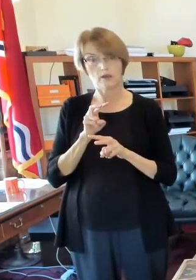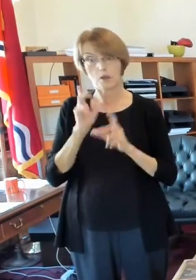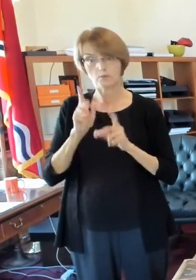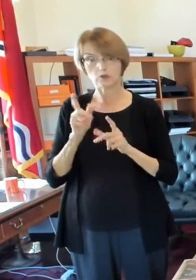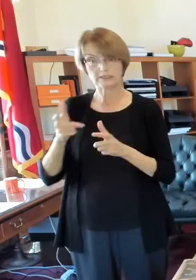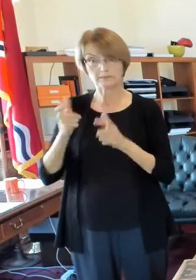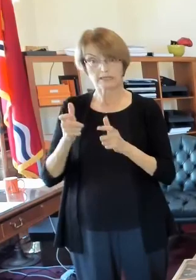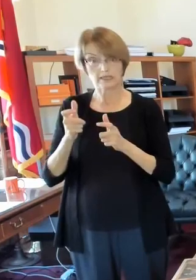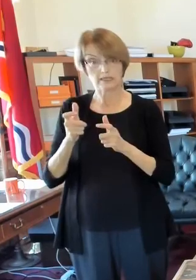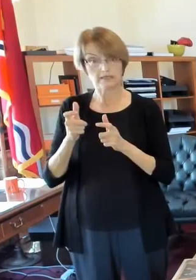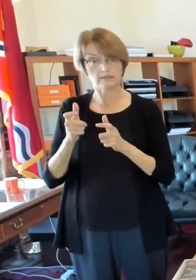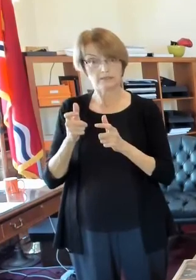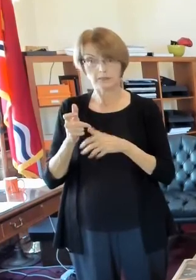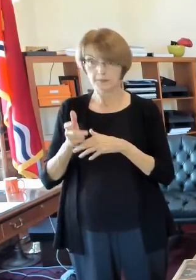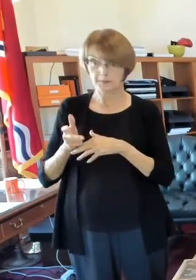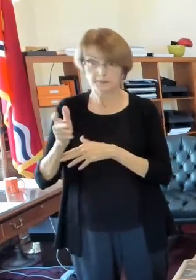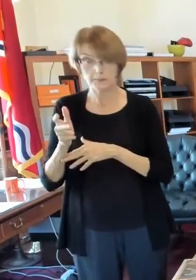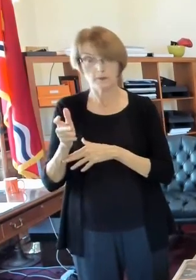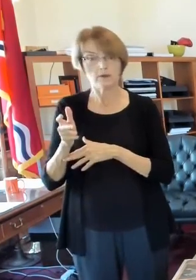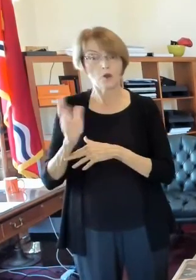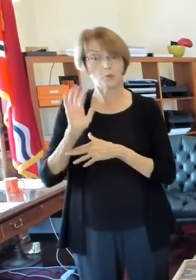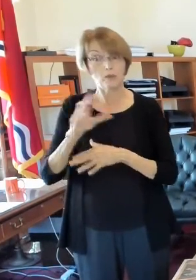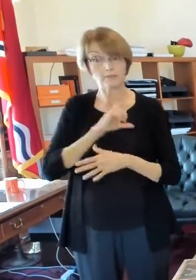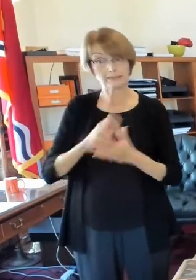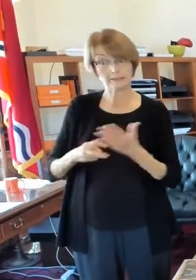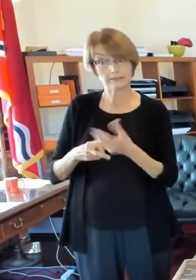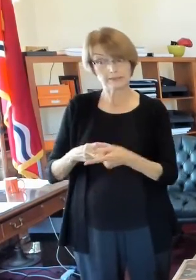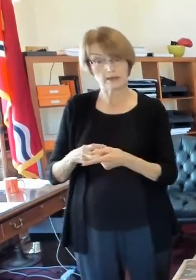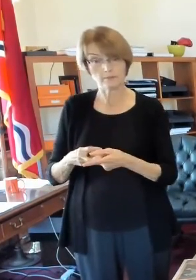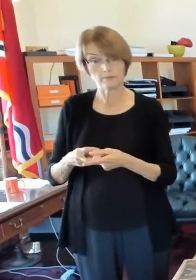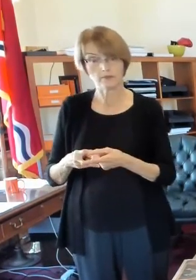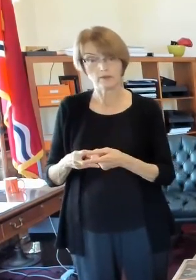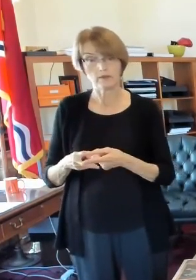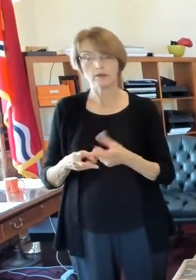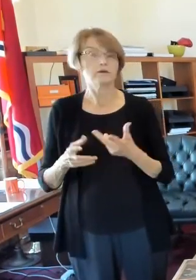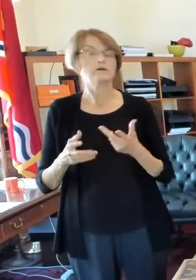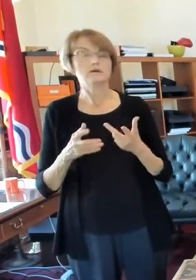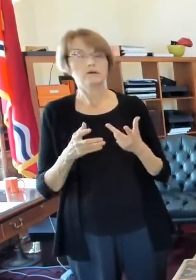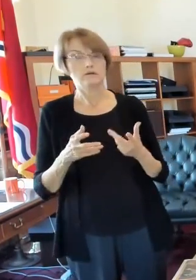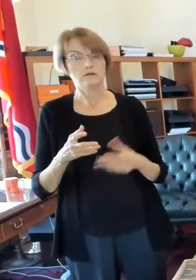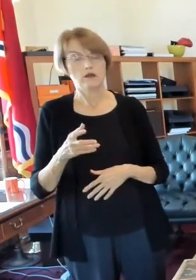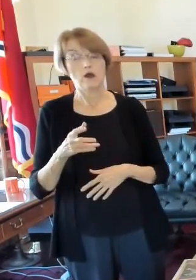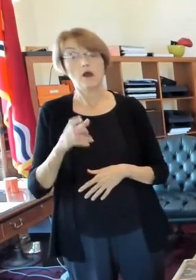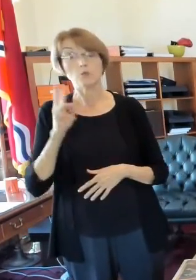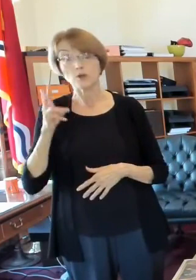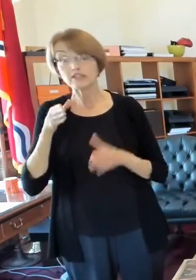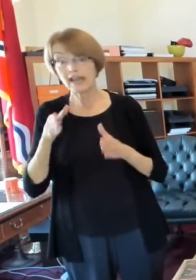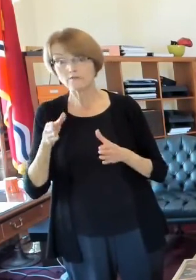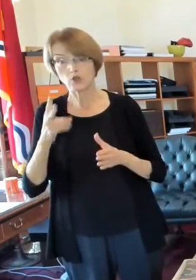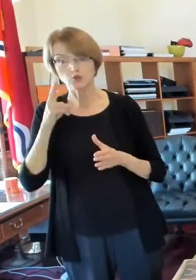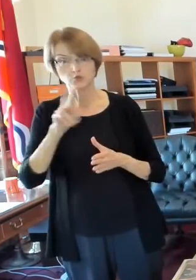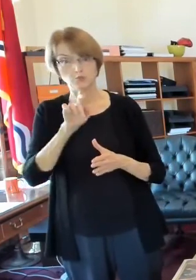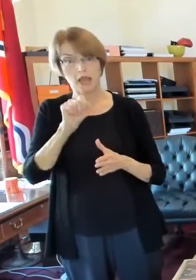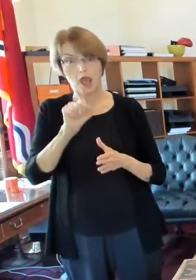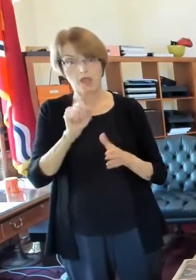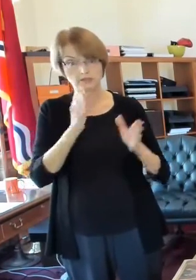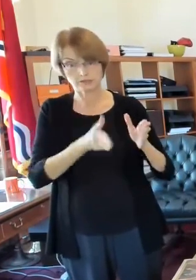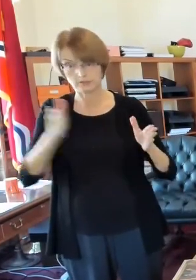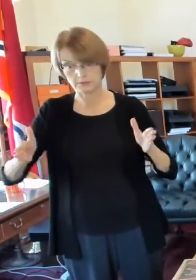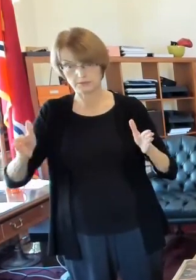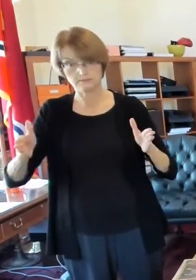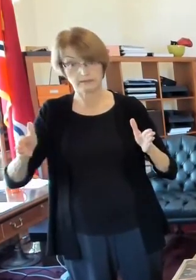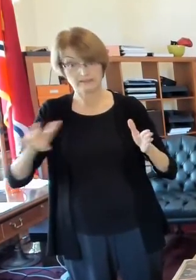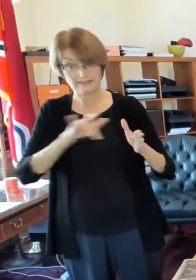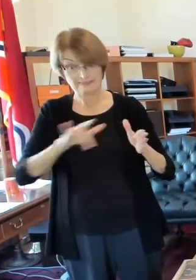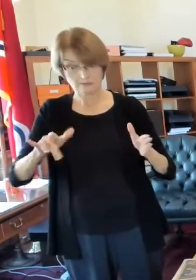that? Yes. Are you talking about the blocks that are closed? There won't be any cars on the 2 blocks of Washington that are closed. Maybe you're talking